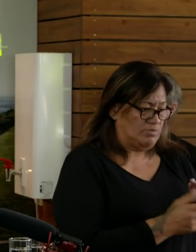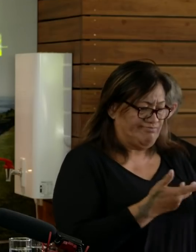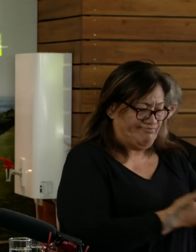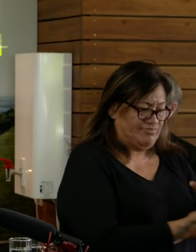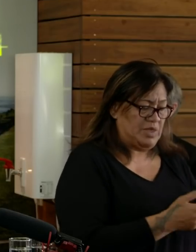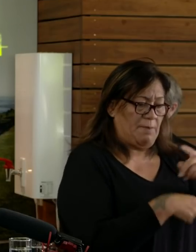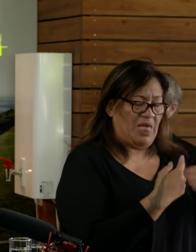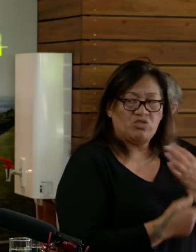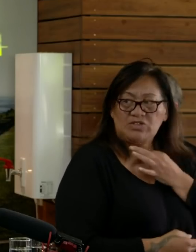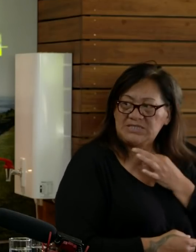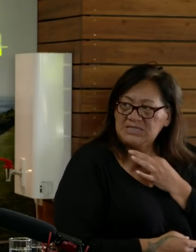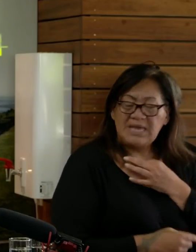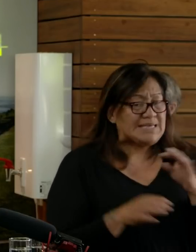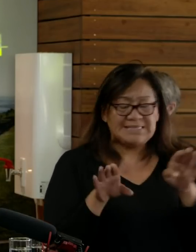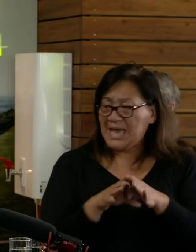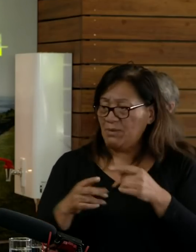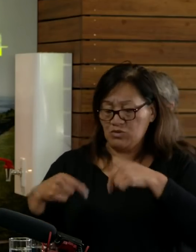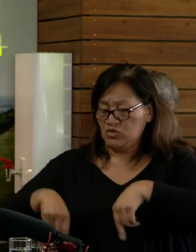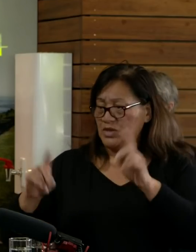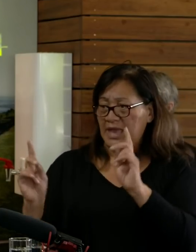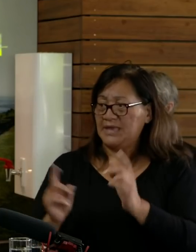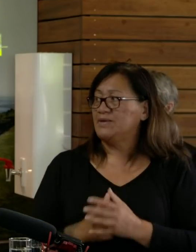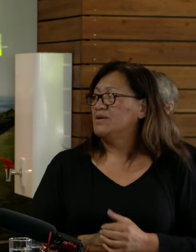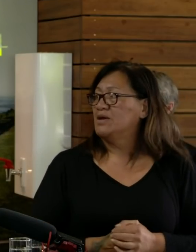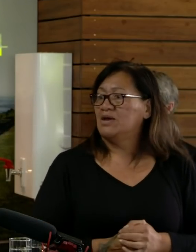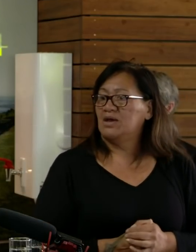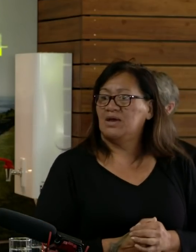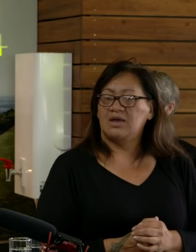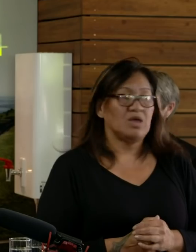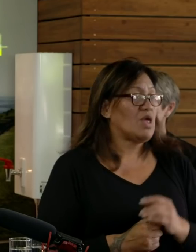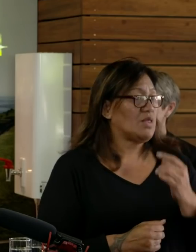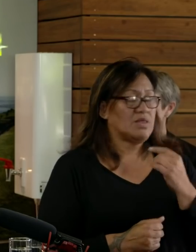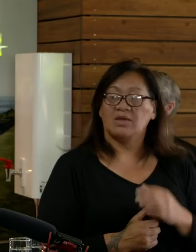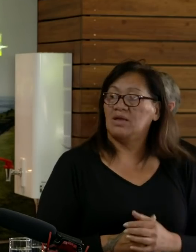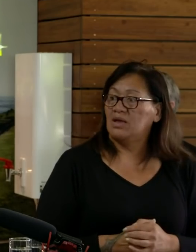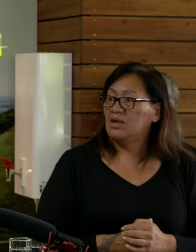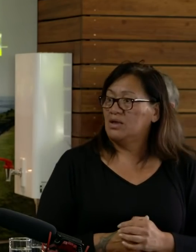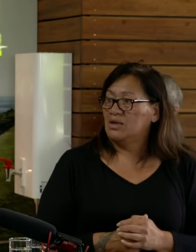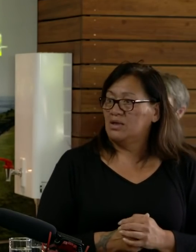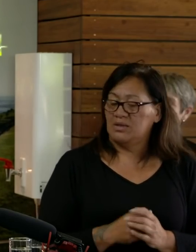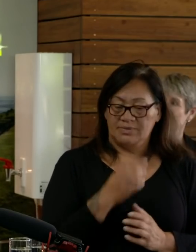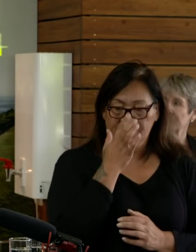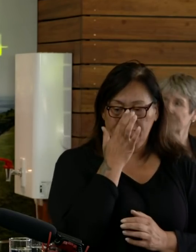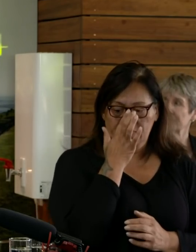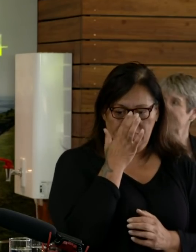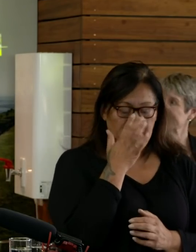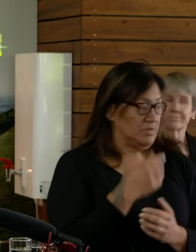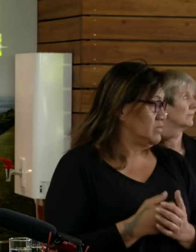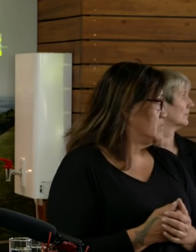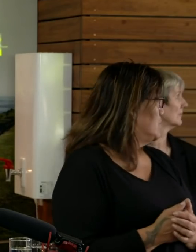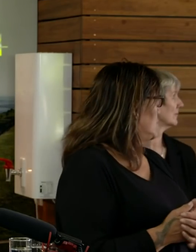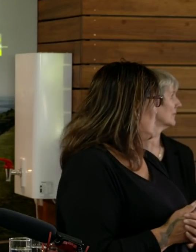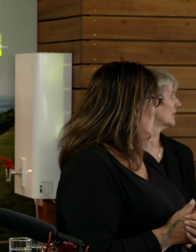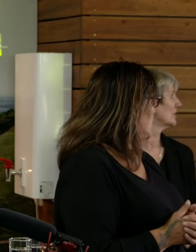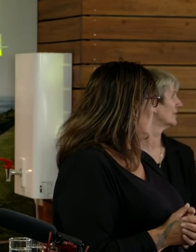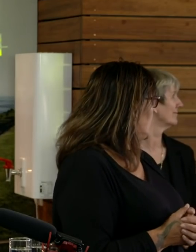terms of deploying into that, as we have today. Can we take final questions, please? Can I ask Joe a question, please? That's up